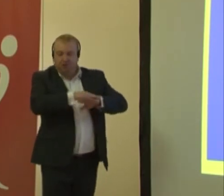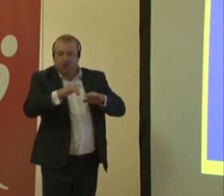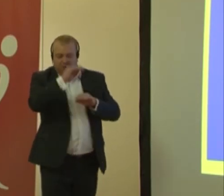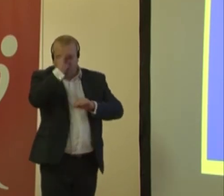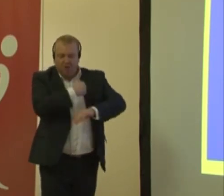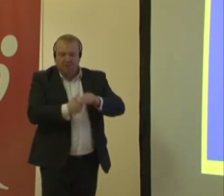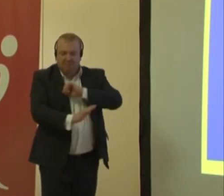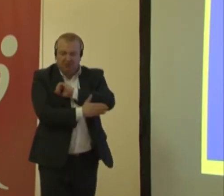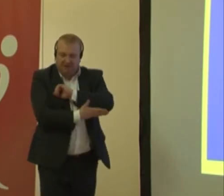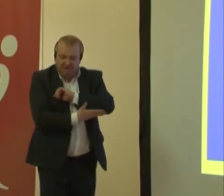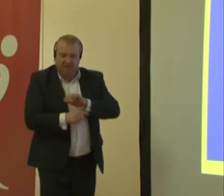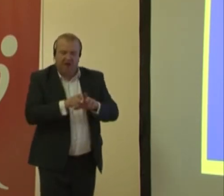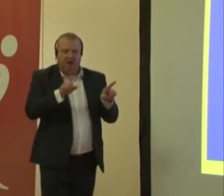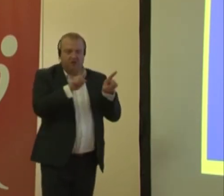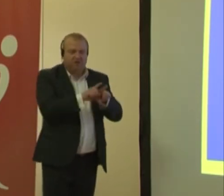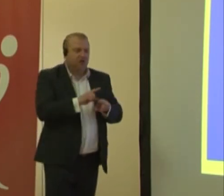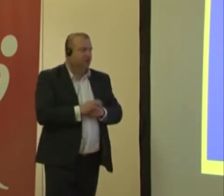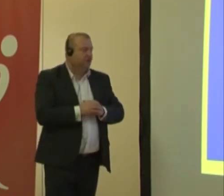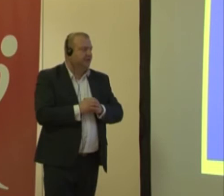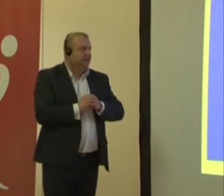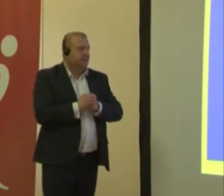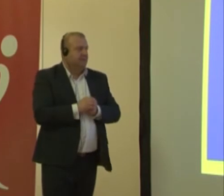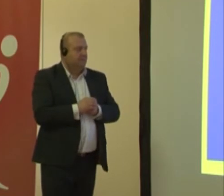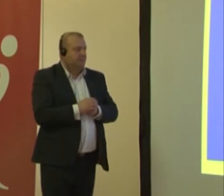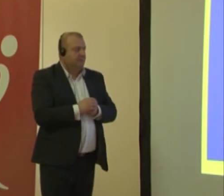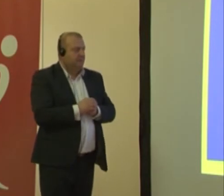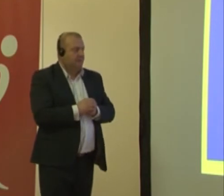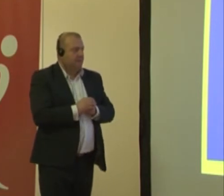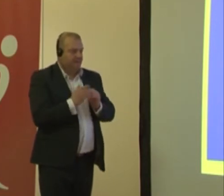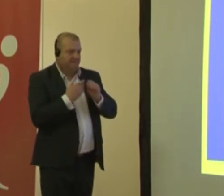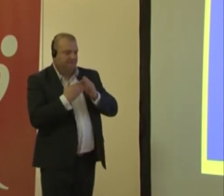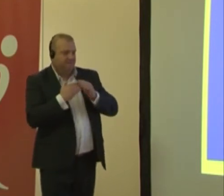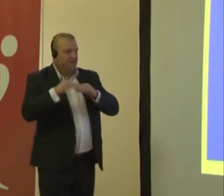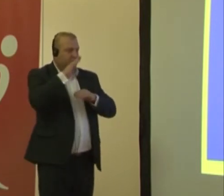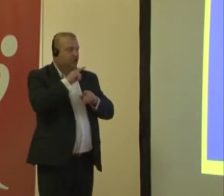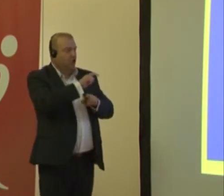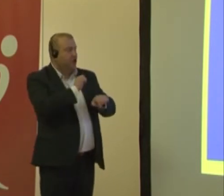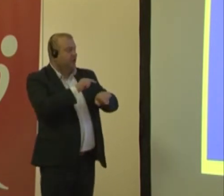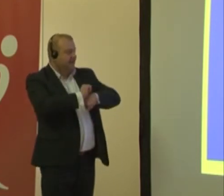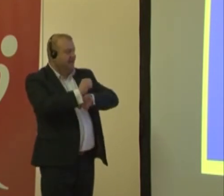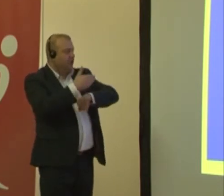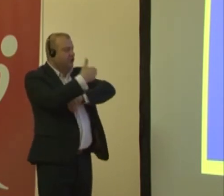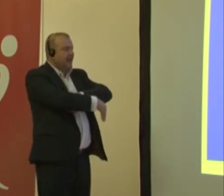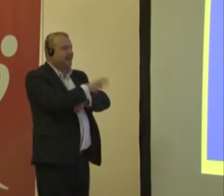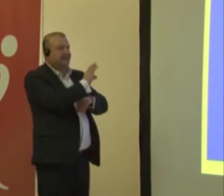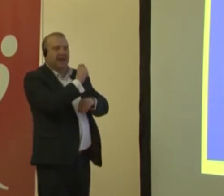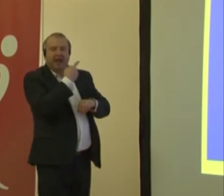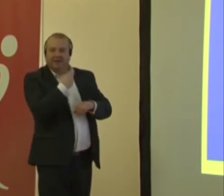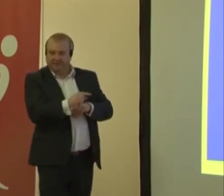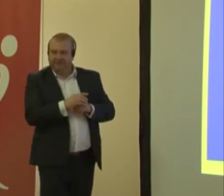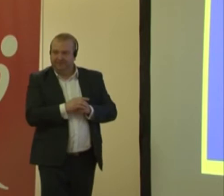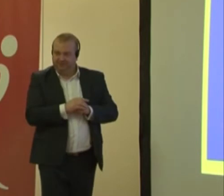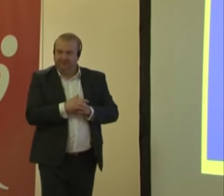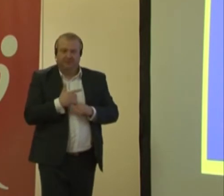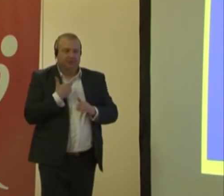then, this is my last slide, so I think I'm quite on time. We will change our name from the 1st of January onwards